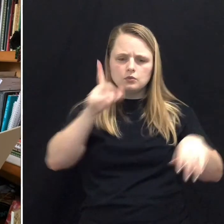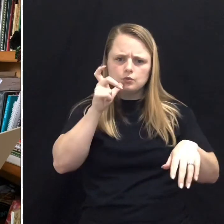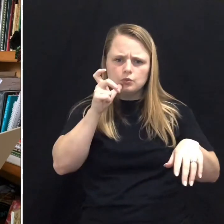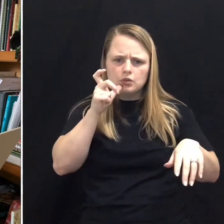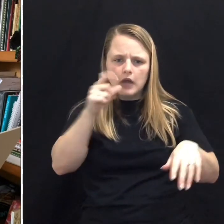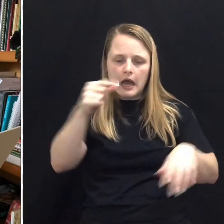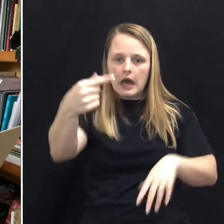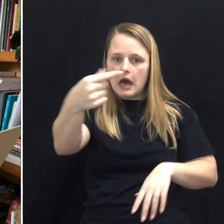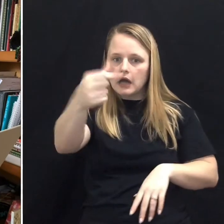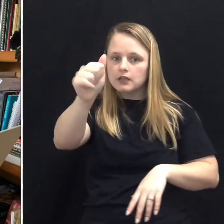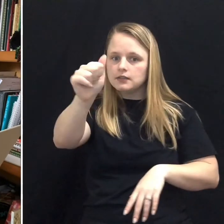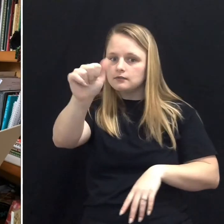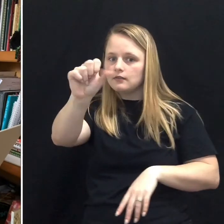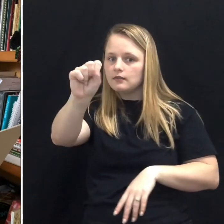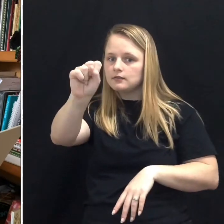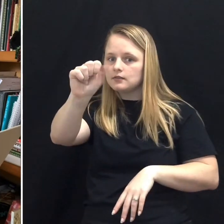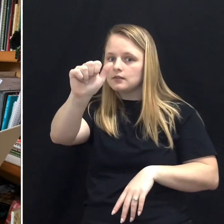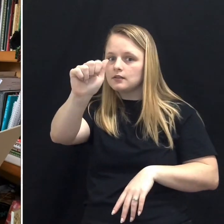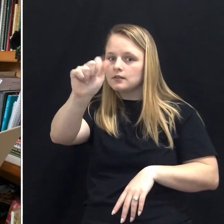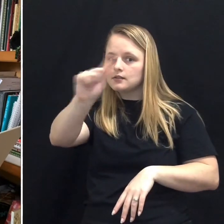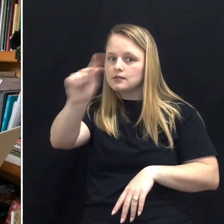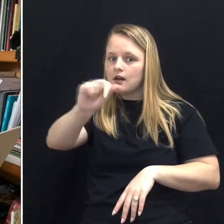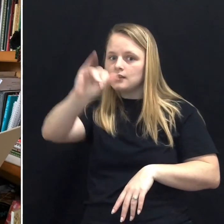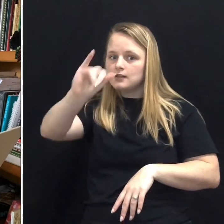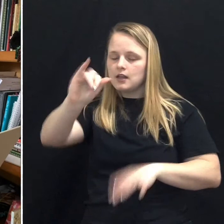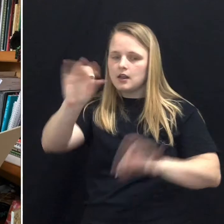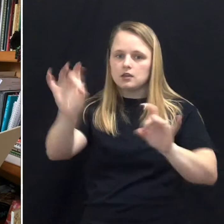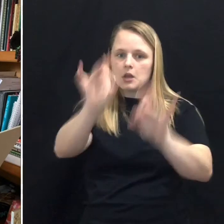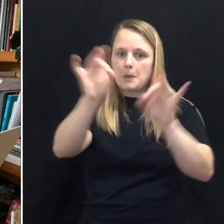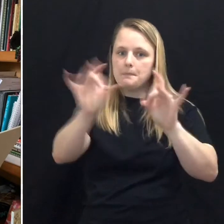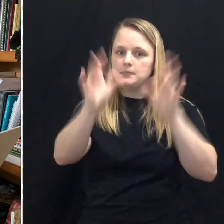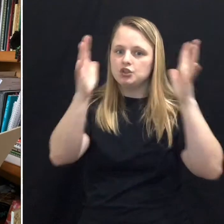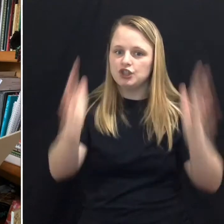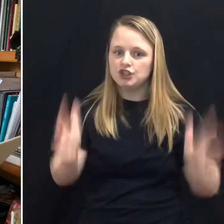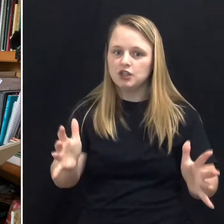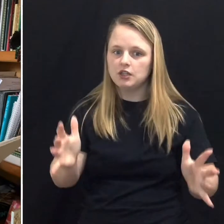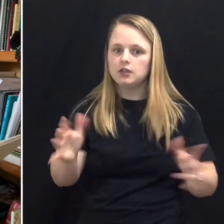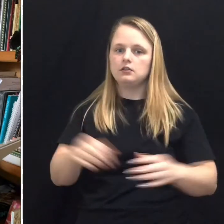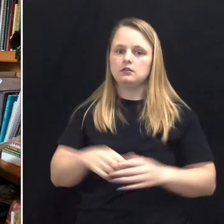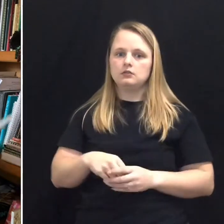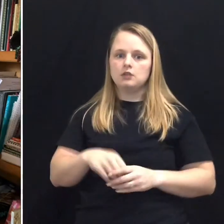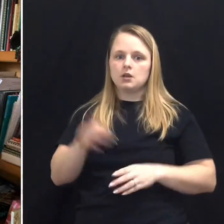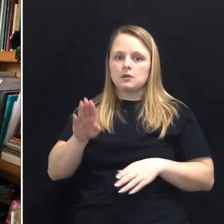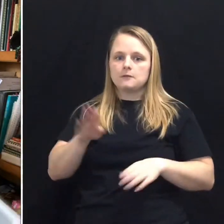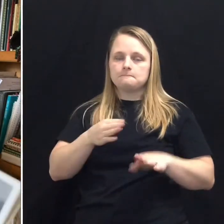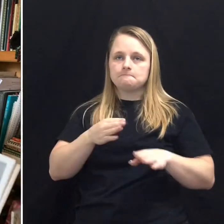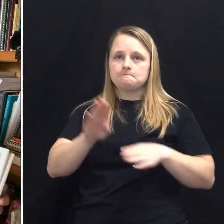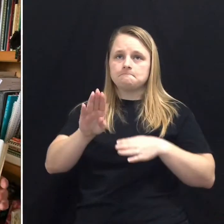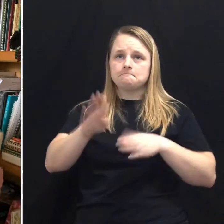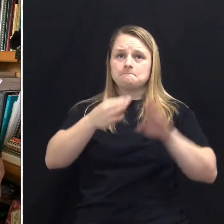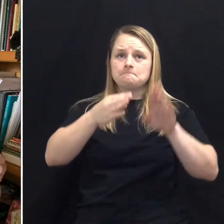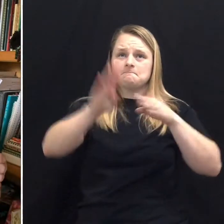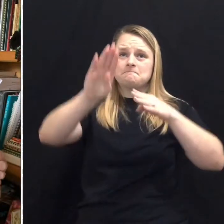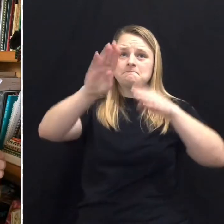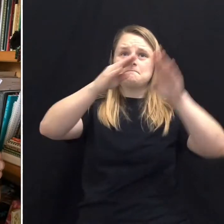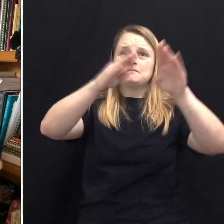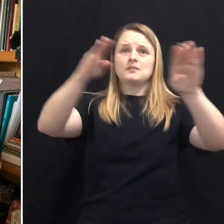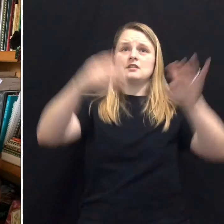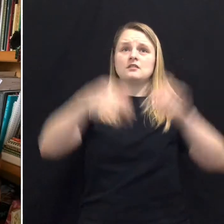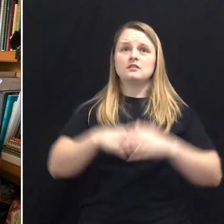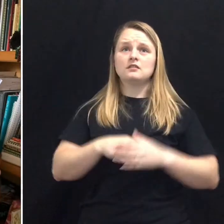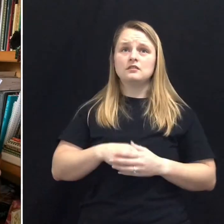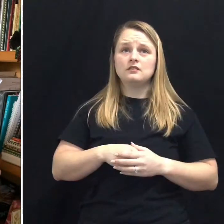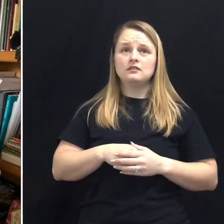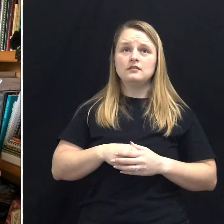of Gasazi. Alan nervously climbed the great stairs, convinced Fritz had come this